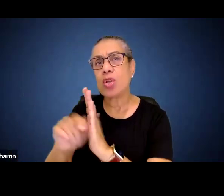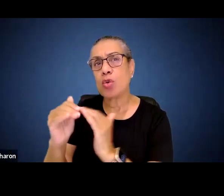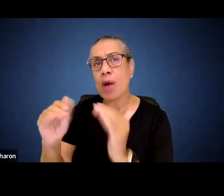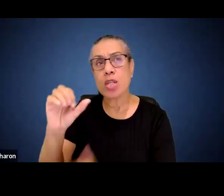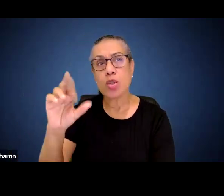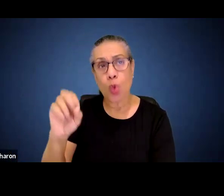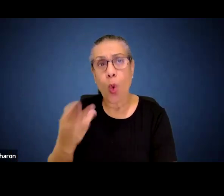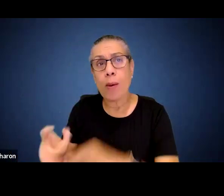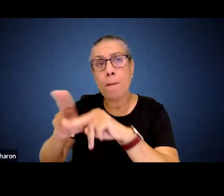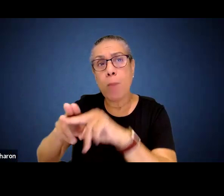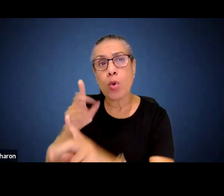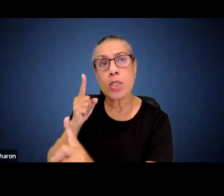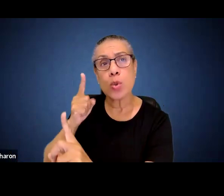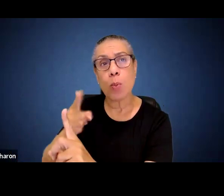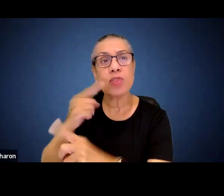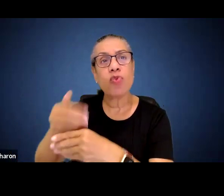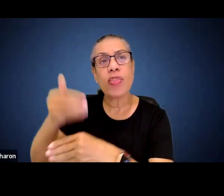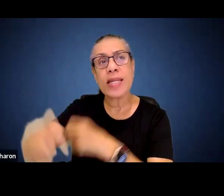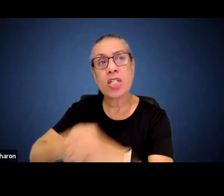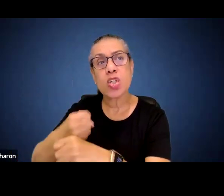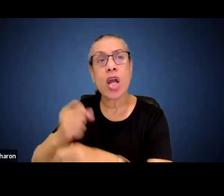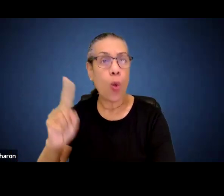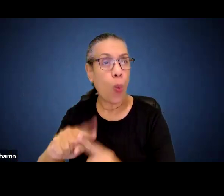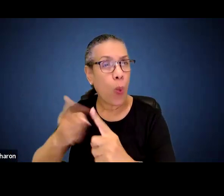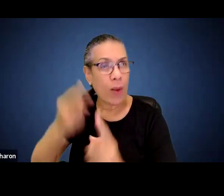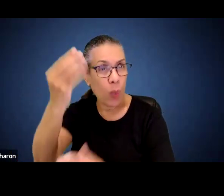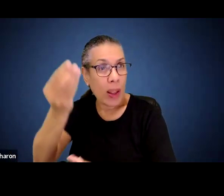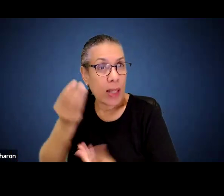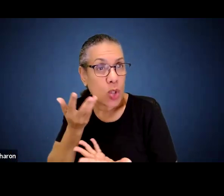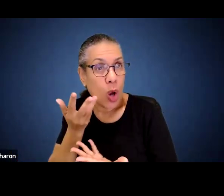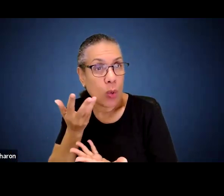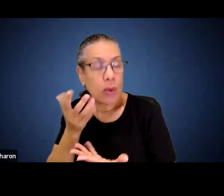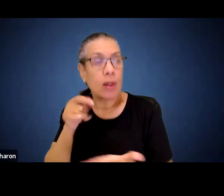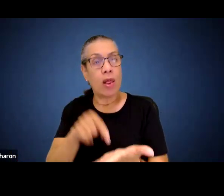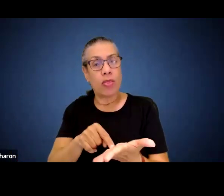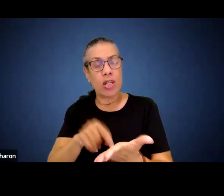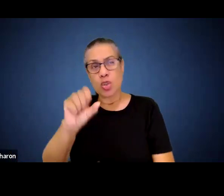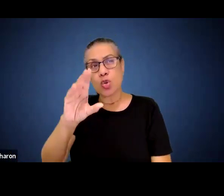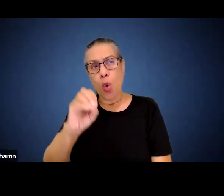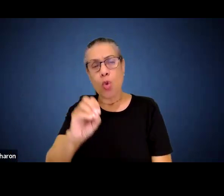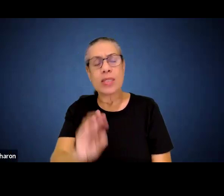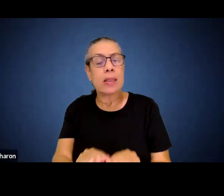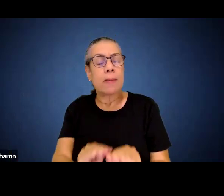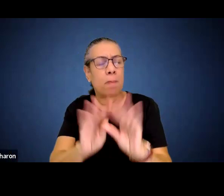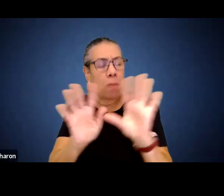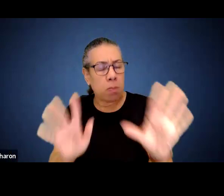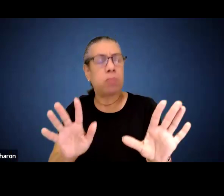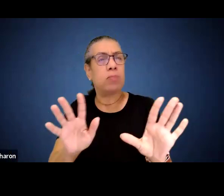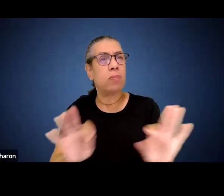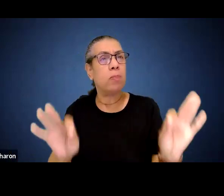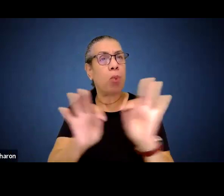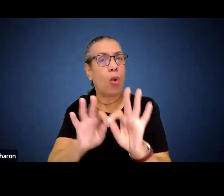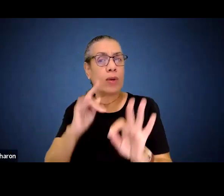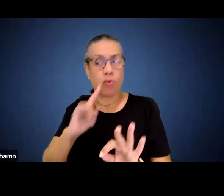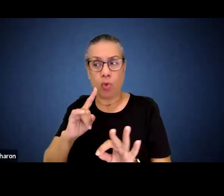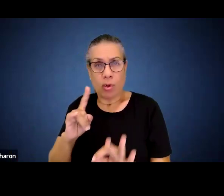and bonus points for the following school year will be released? Transparency around these scores is important for parents to understand if their child has a